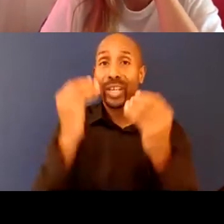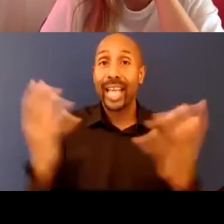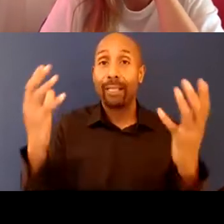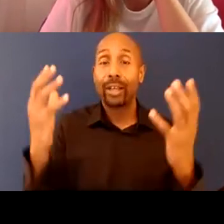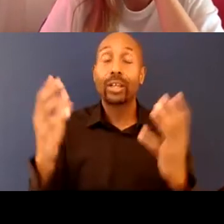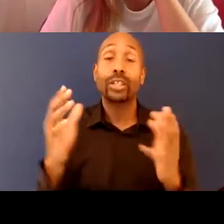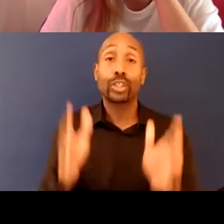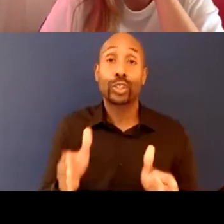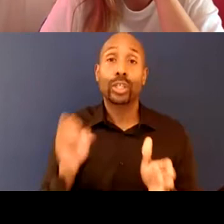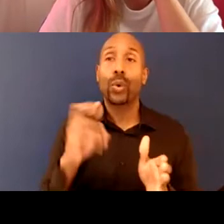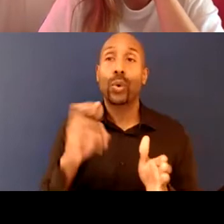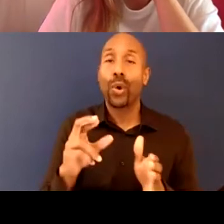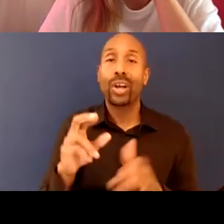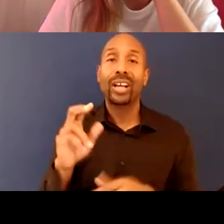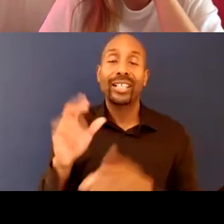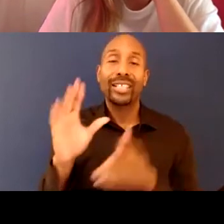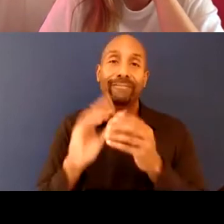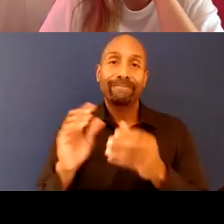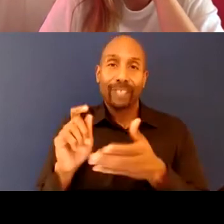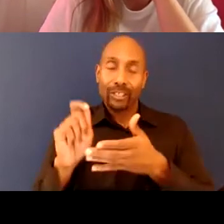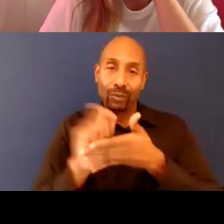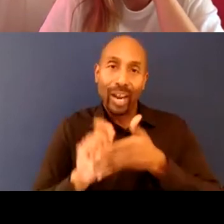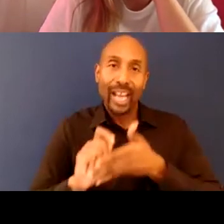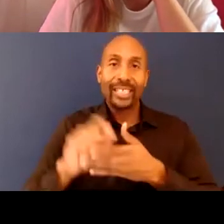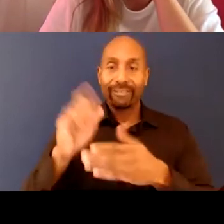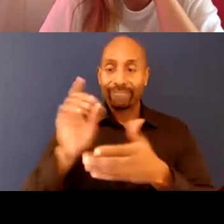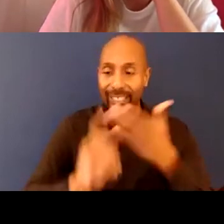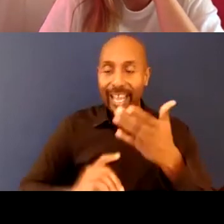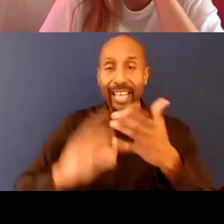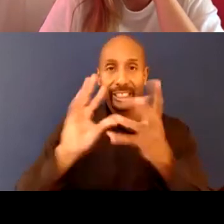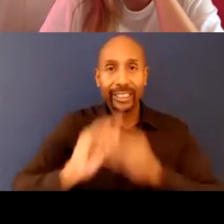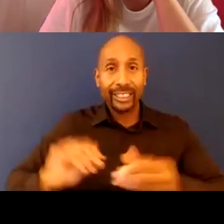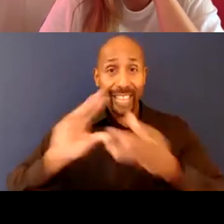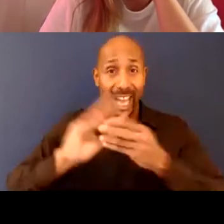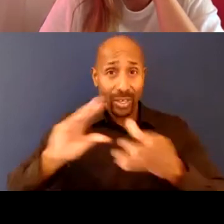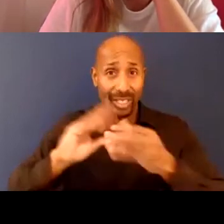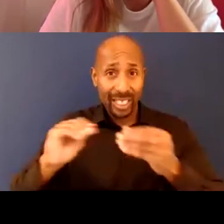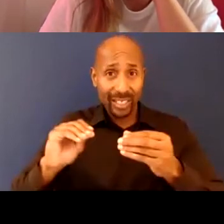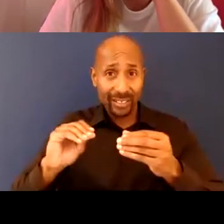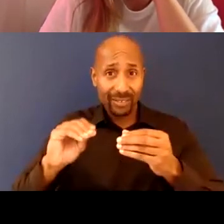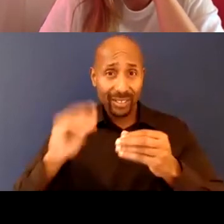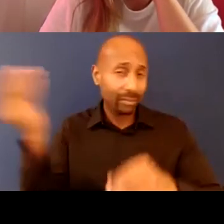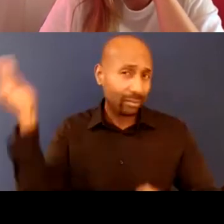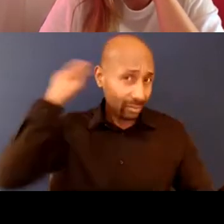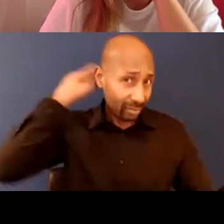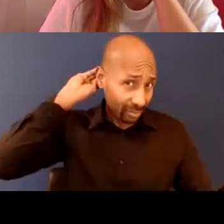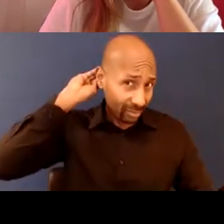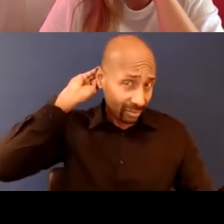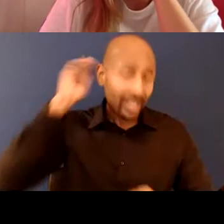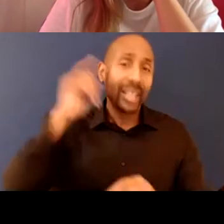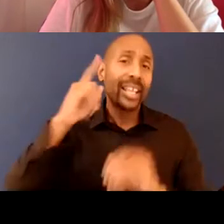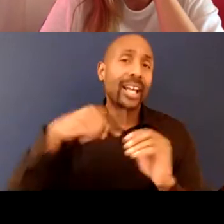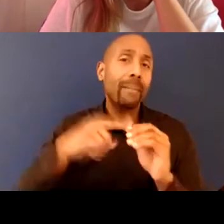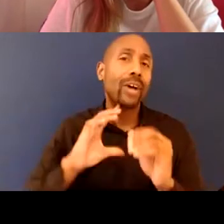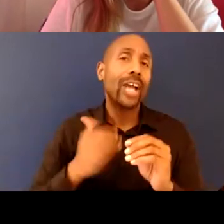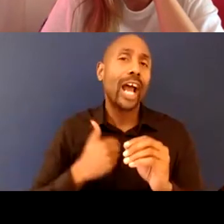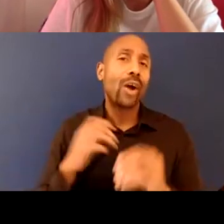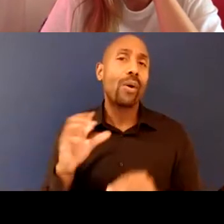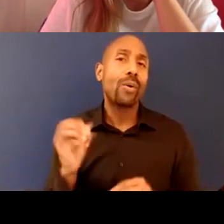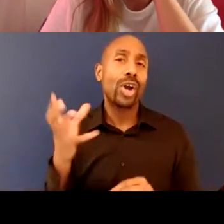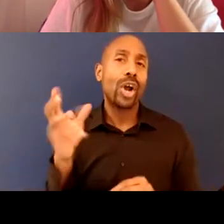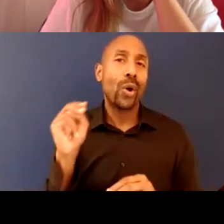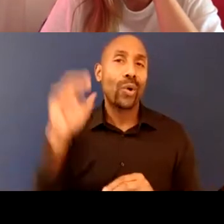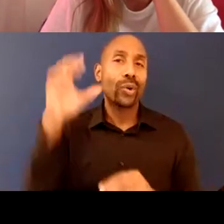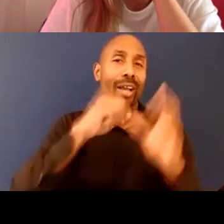designers, right, folks who craft stories, thinking about what our assumptions are about